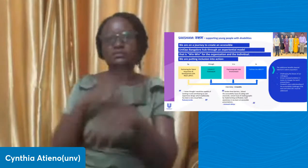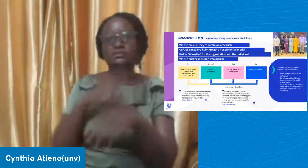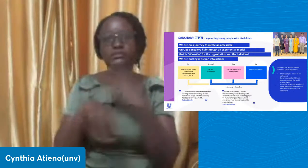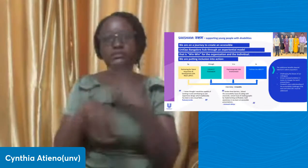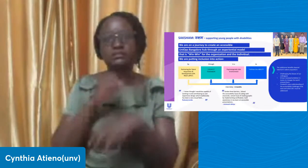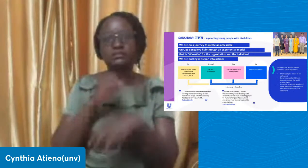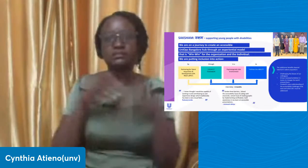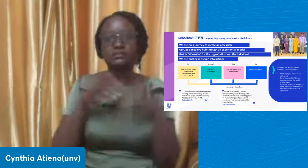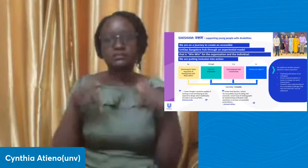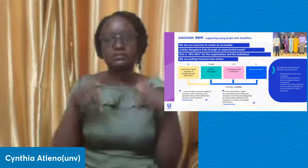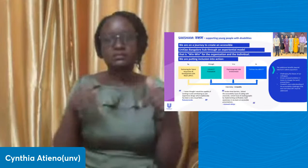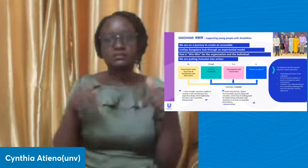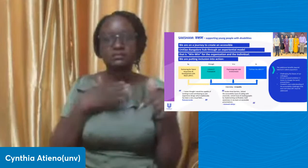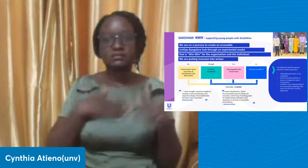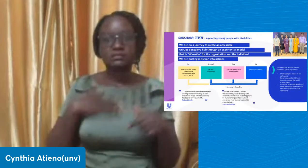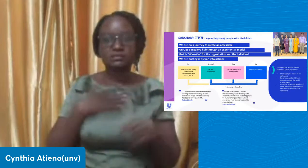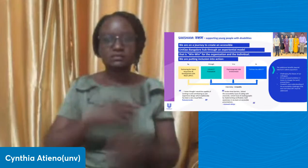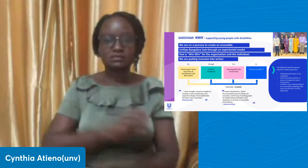Okay,